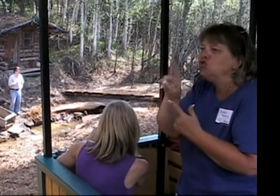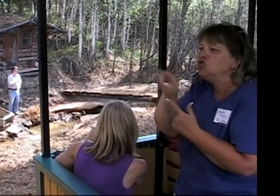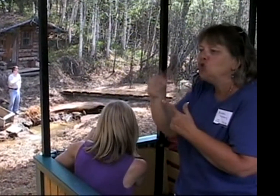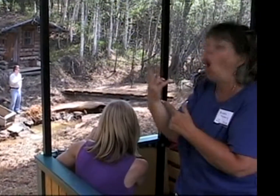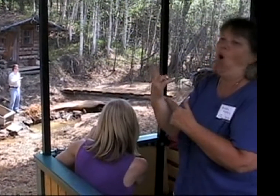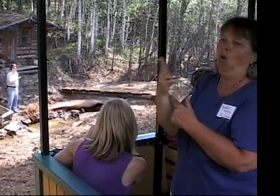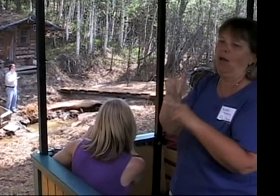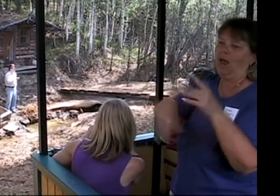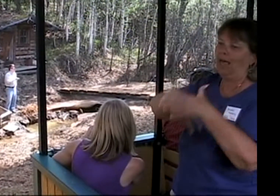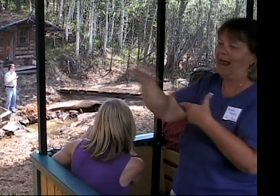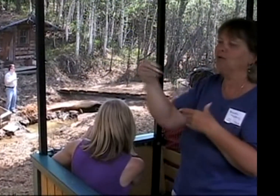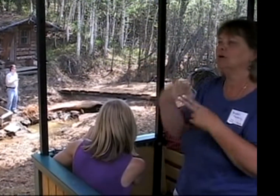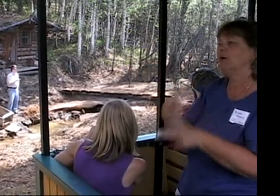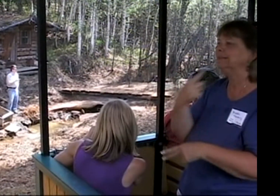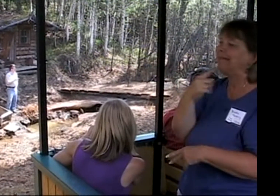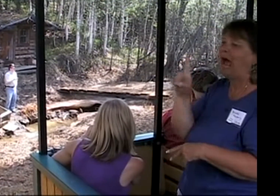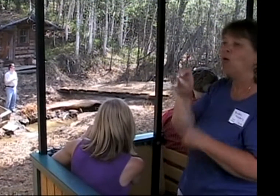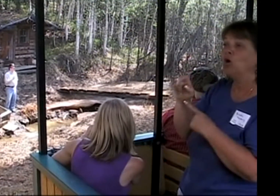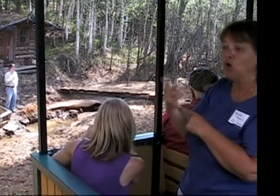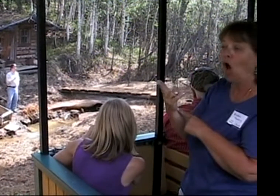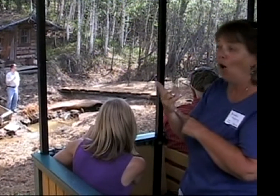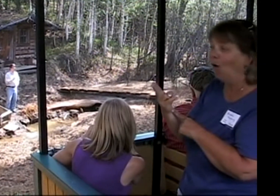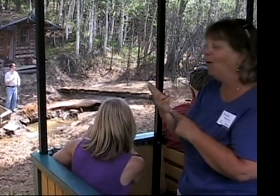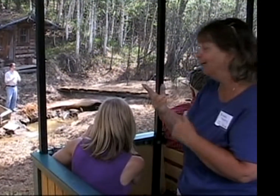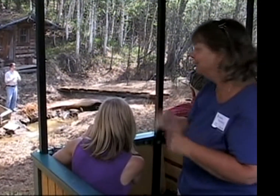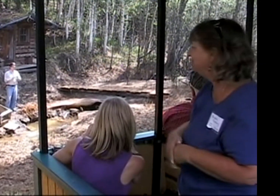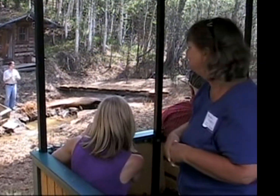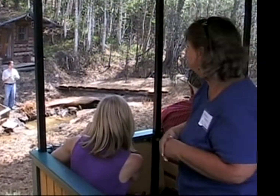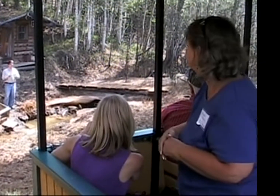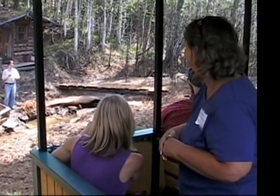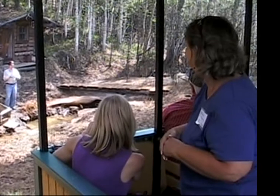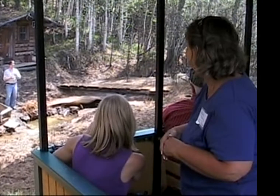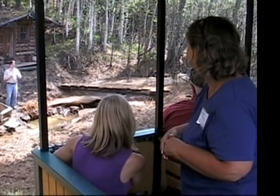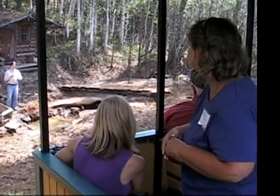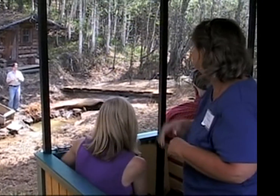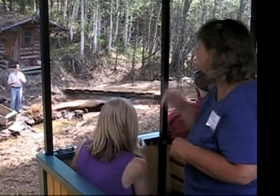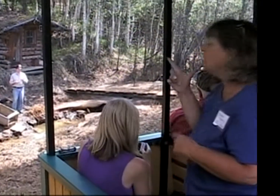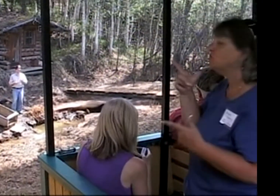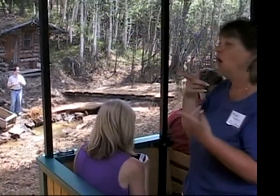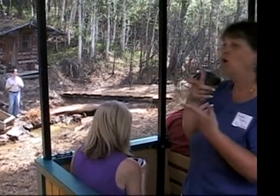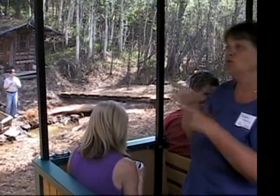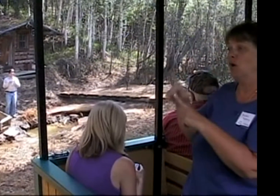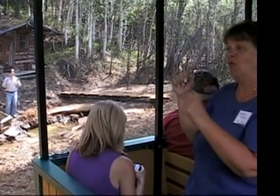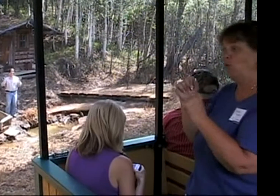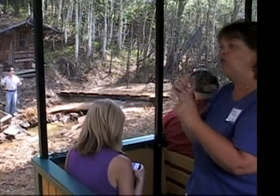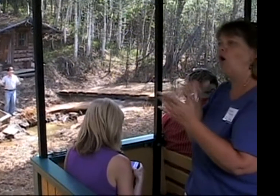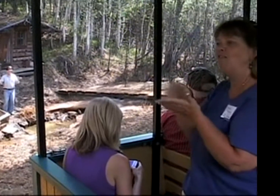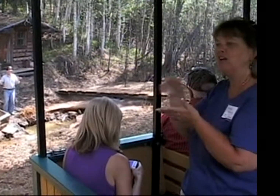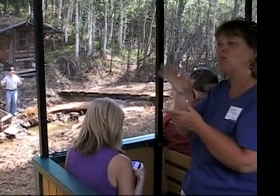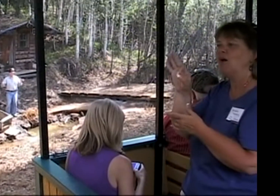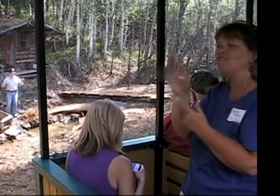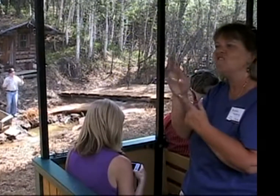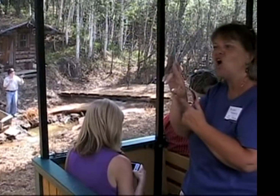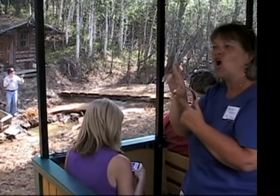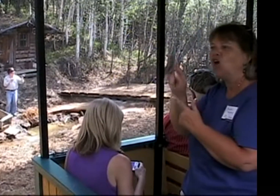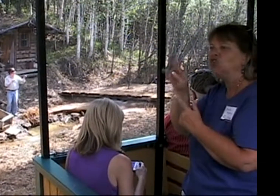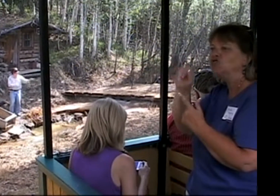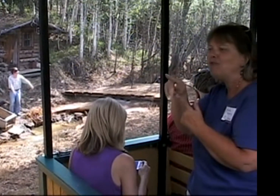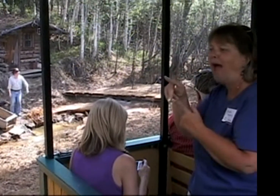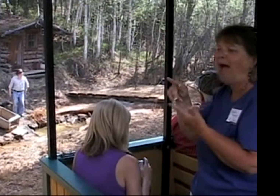those independent miners to instead spend their winter time fur trapping and trading, and offer their summertime services to the larger mining operations, like what we'll show you